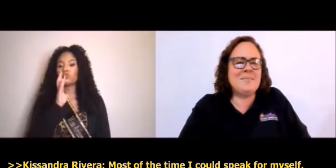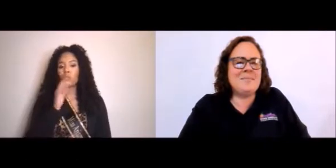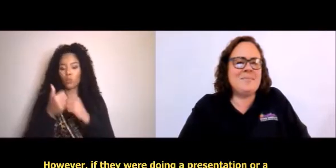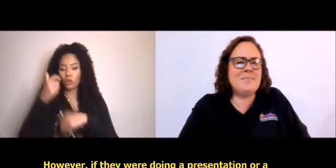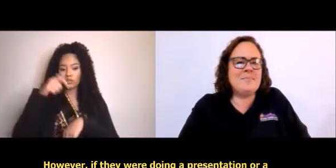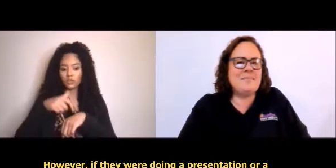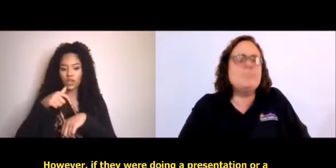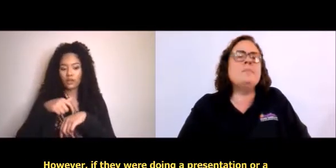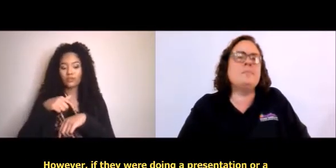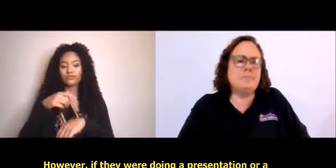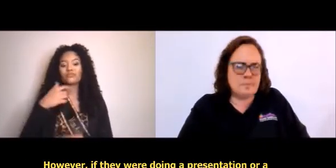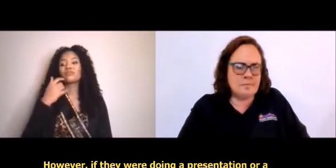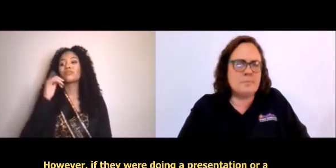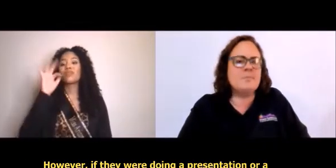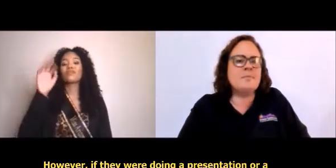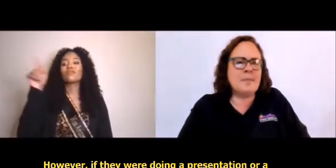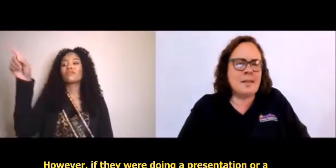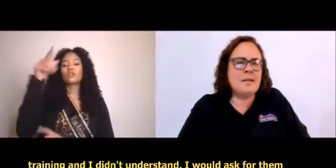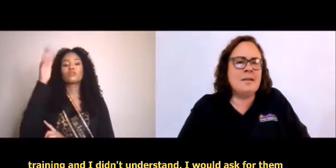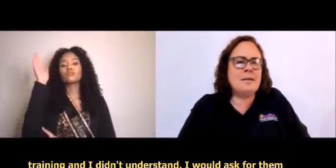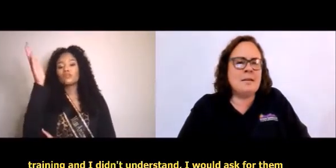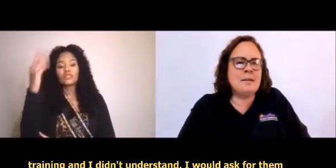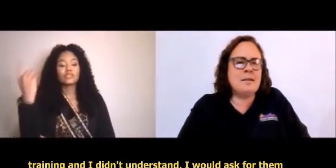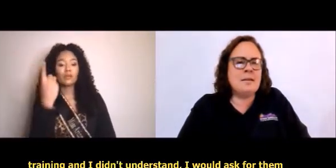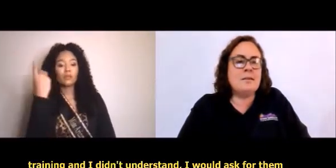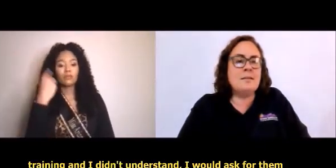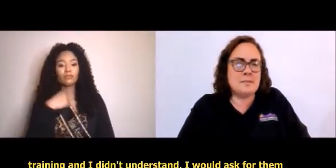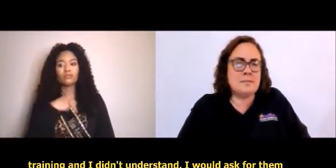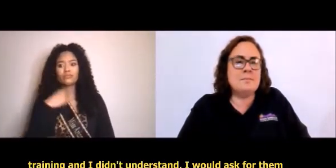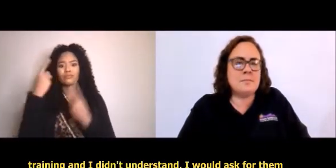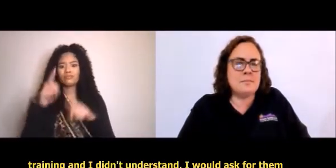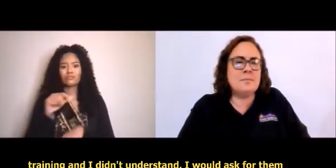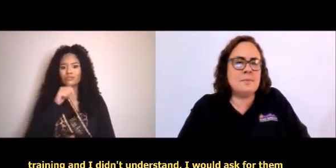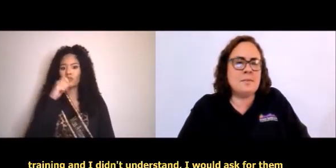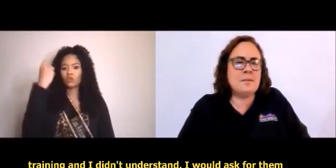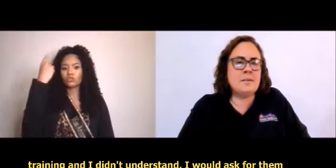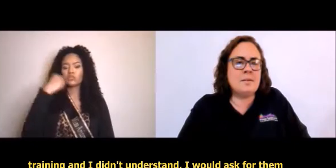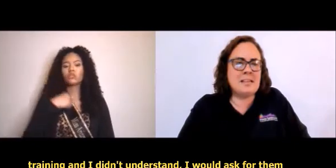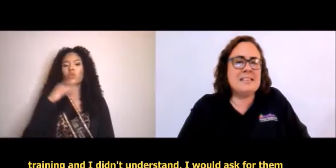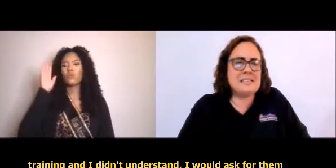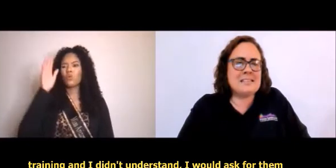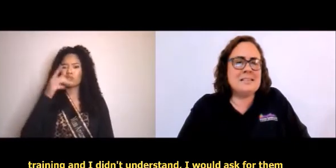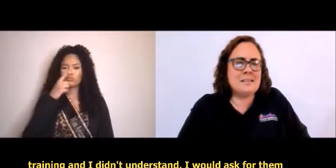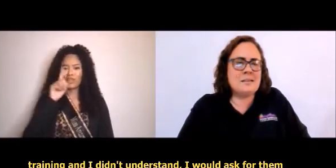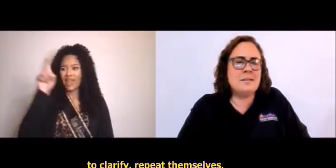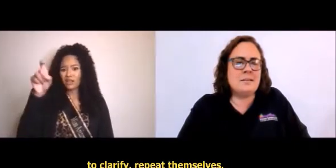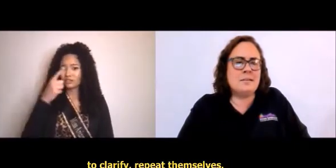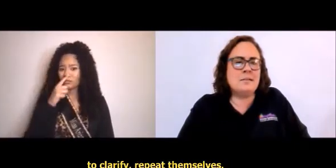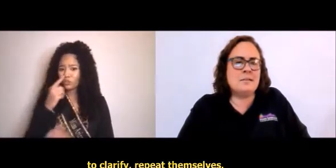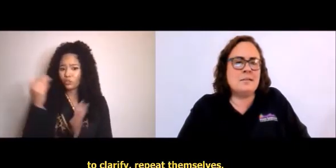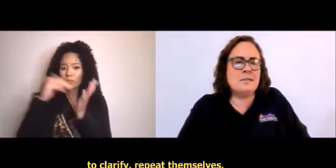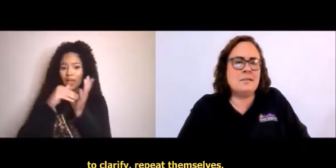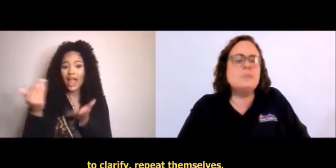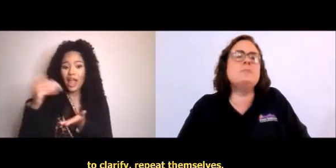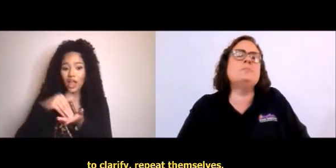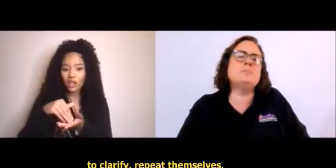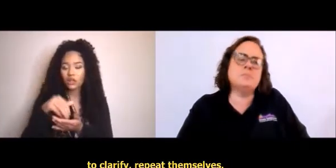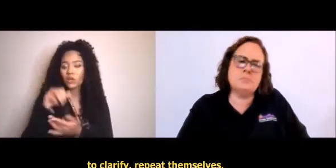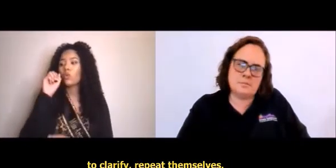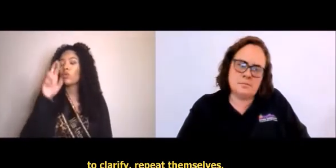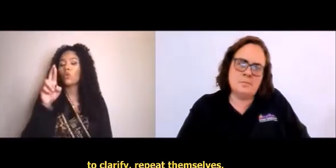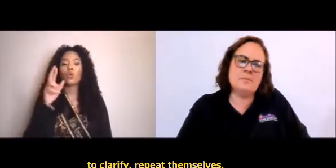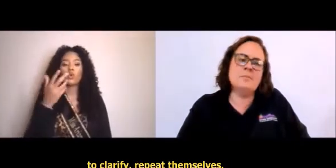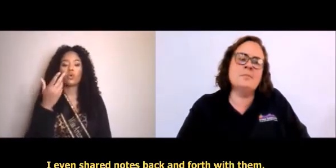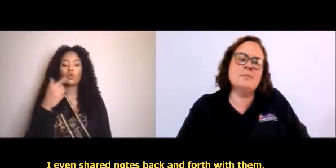for myself. However, if they were doing a presentation or a training and I didn't understand, I would ask for they clarify, repeat